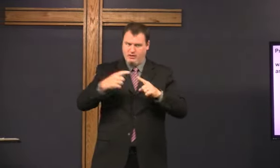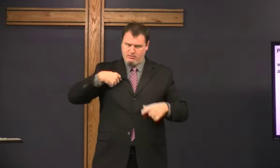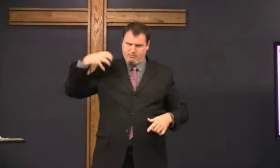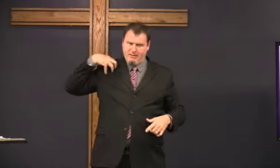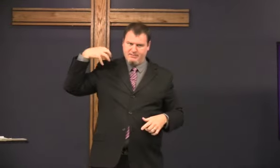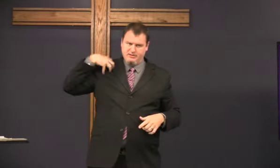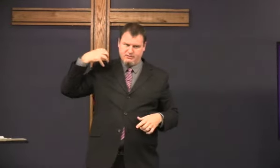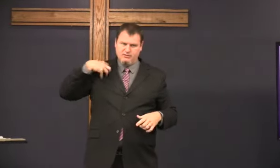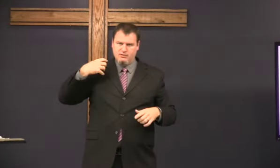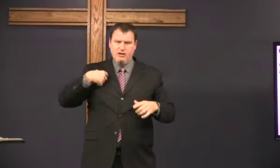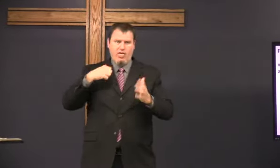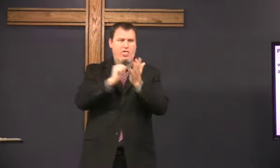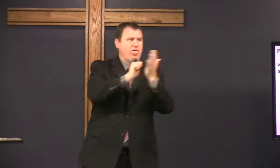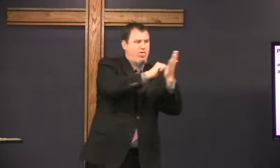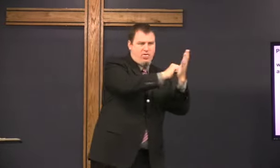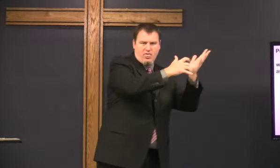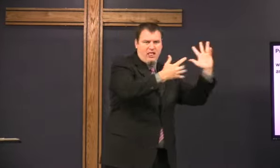no, I didn't drive it.